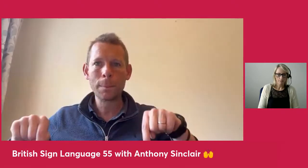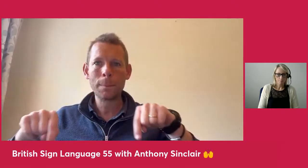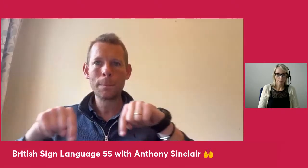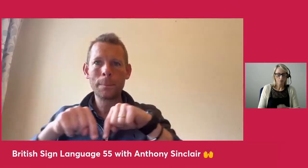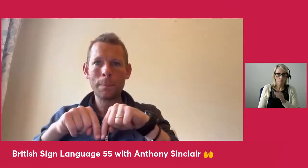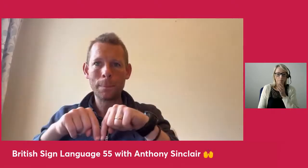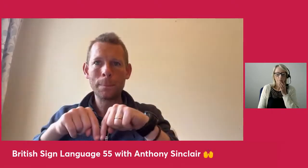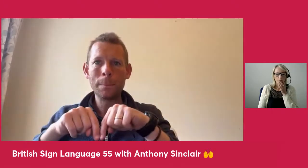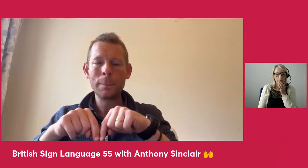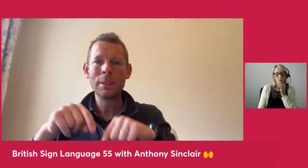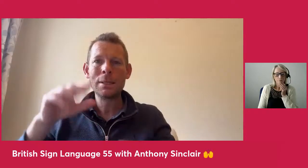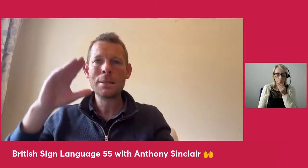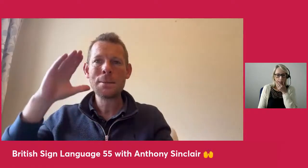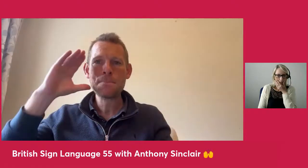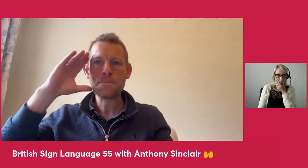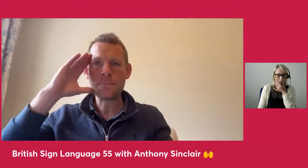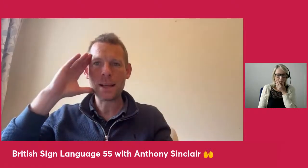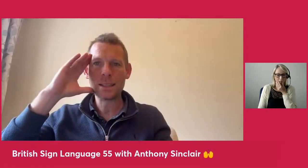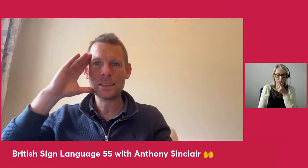and bedroom.